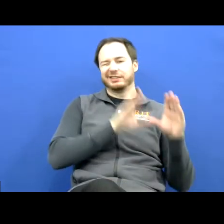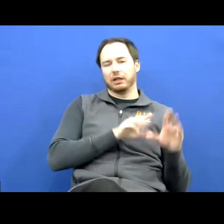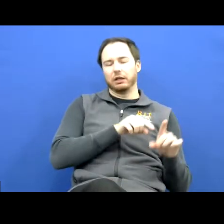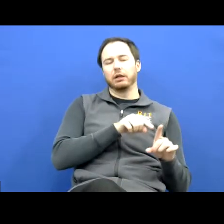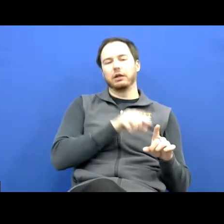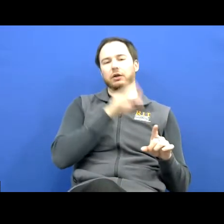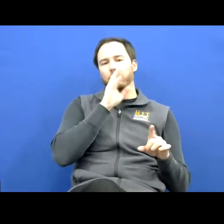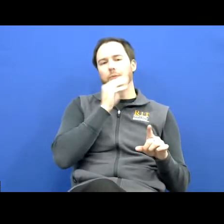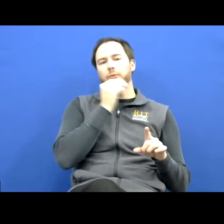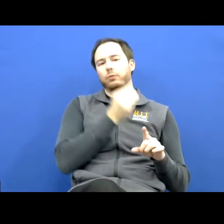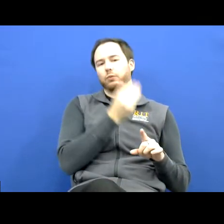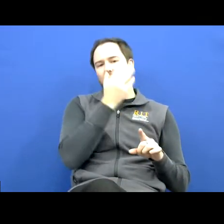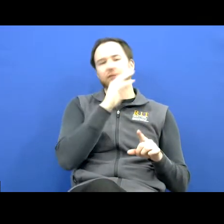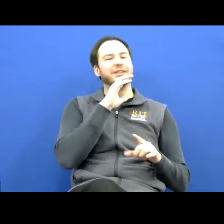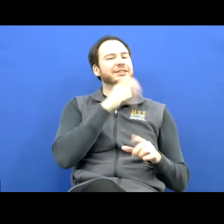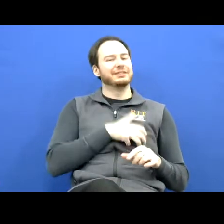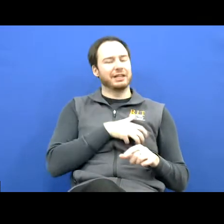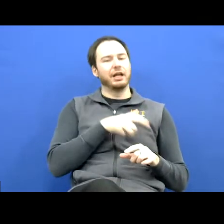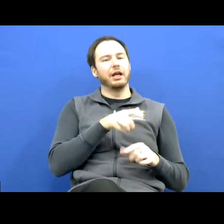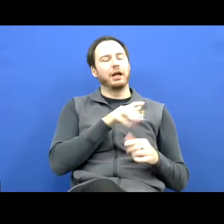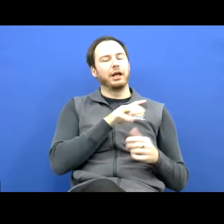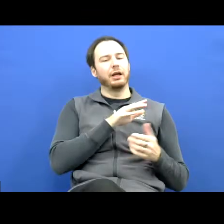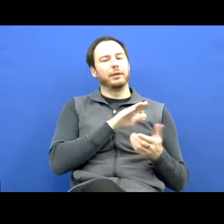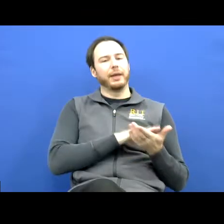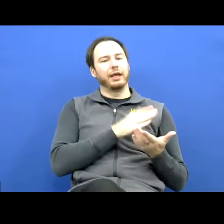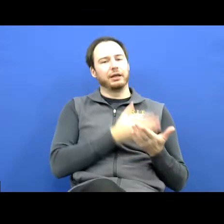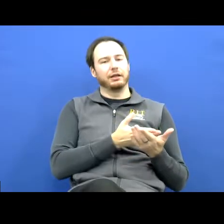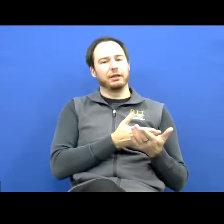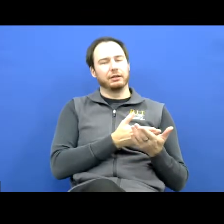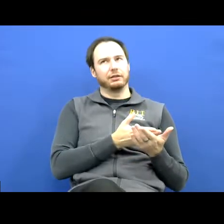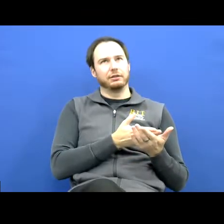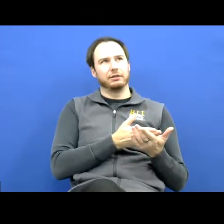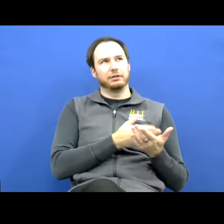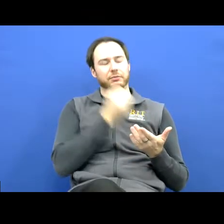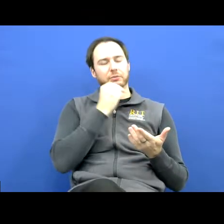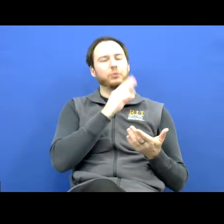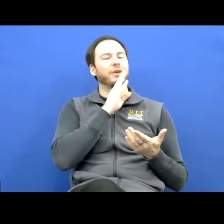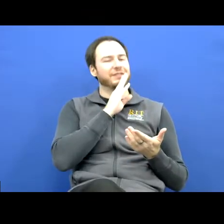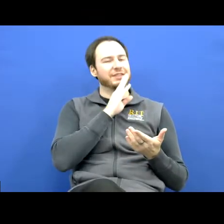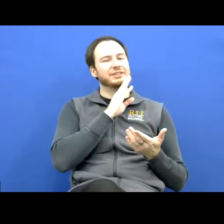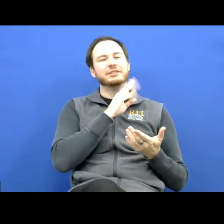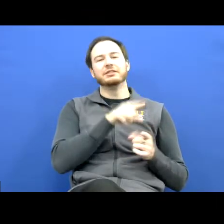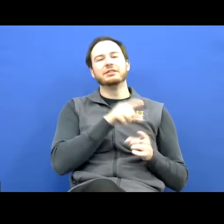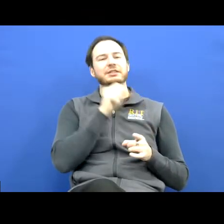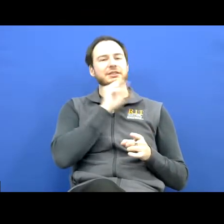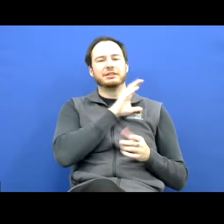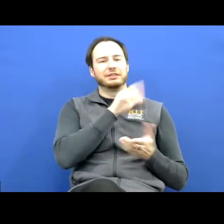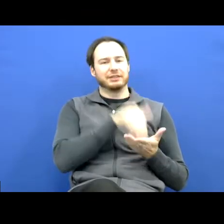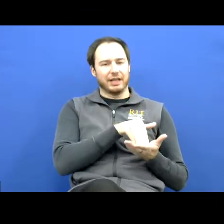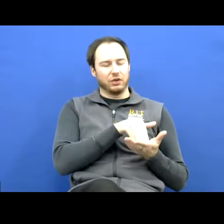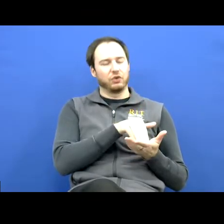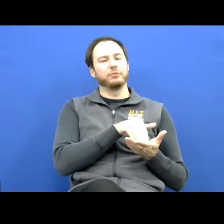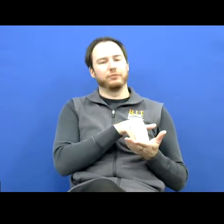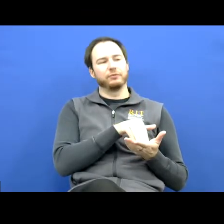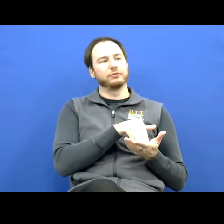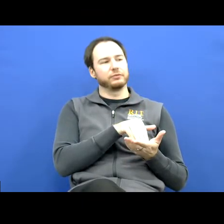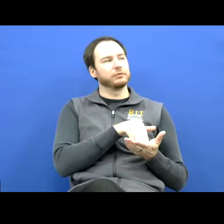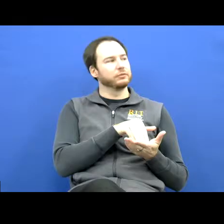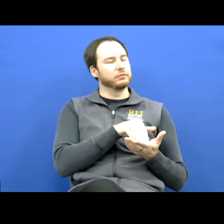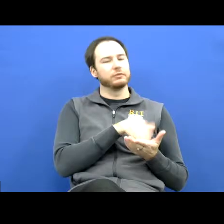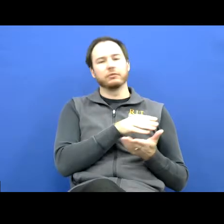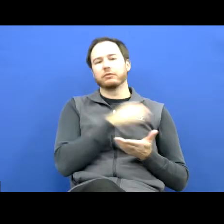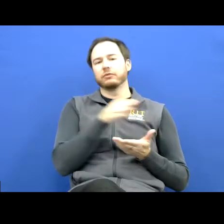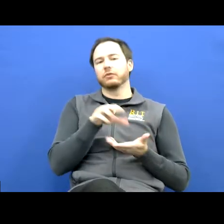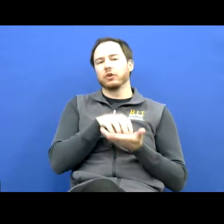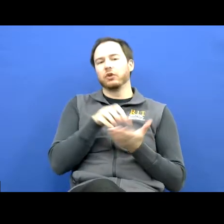is the Breakfast with Santa pancake supper, pancake breakfast, excuse me, at the Senior Center. There is